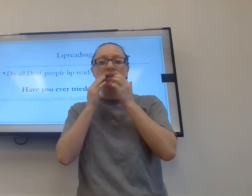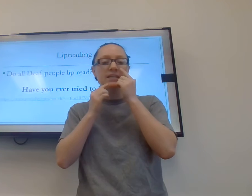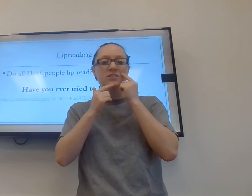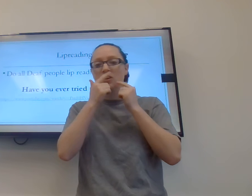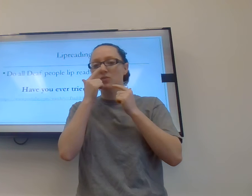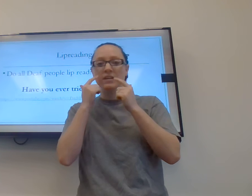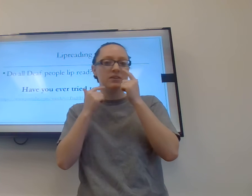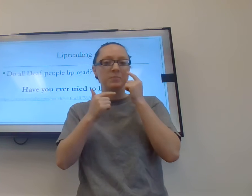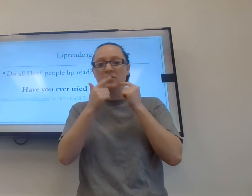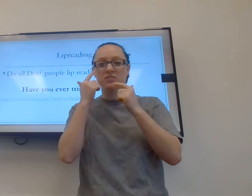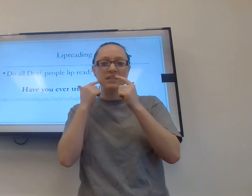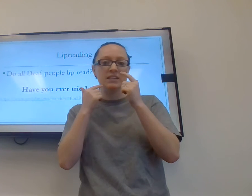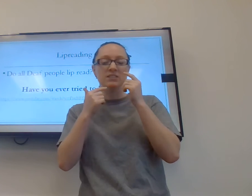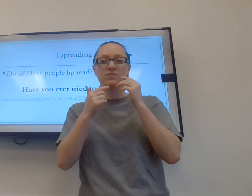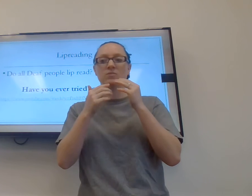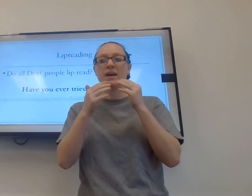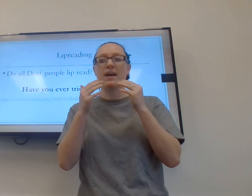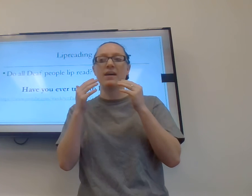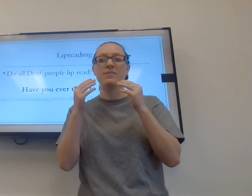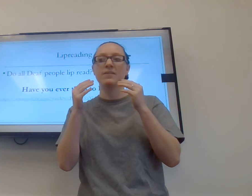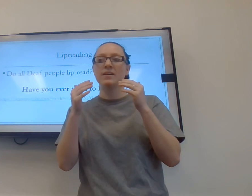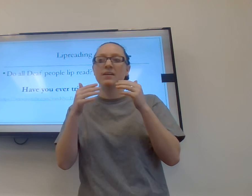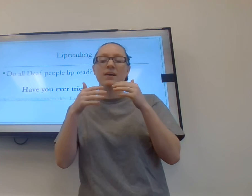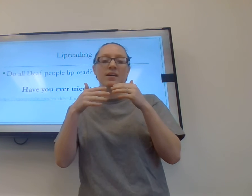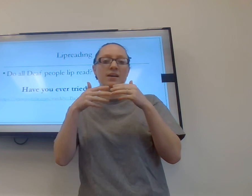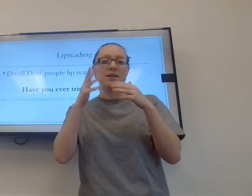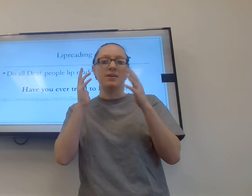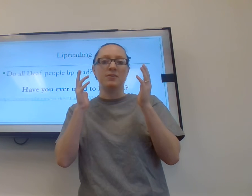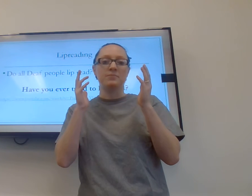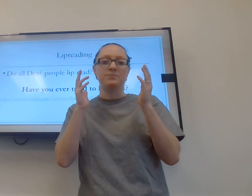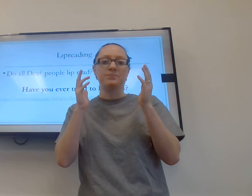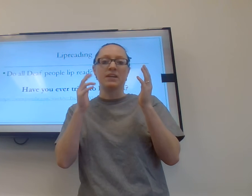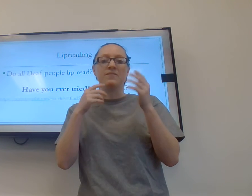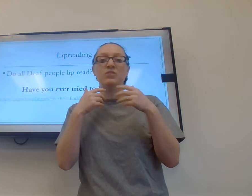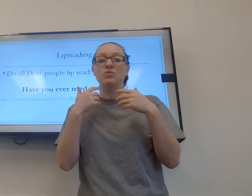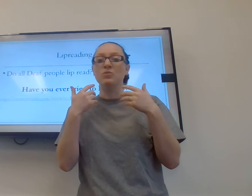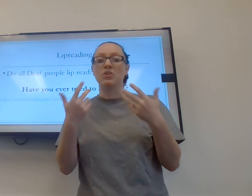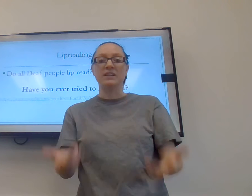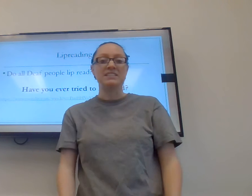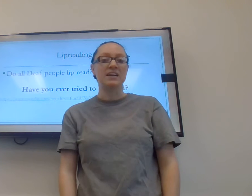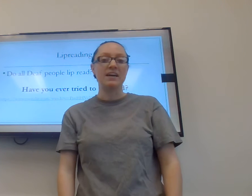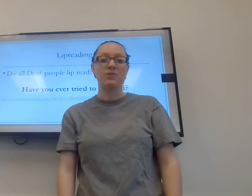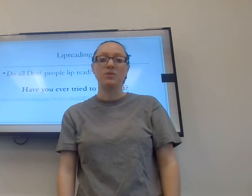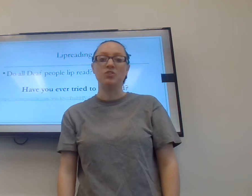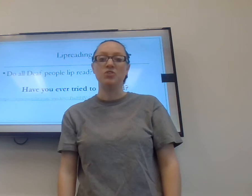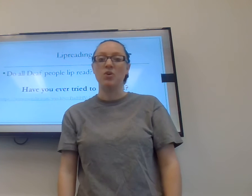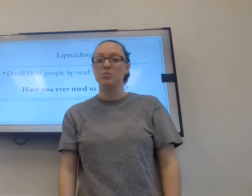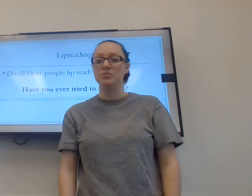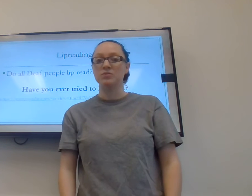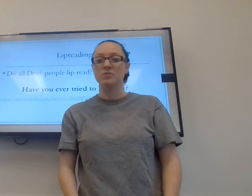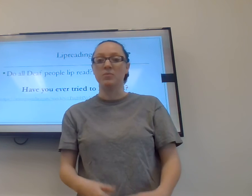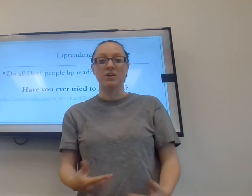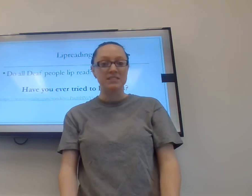rings, no ear piercings, if you have, if you are in a slang where you don't pronunciate